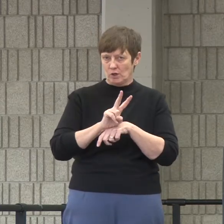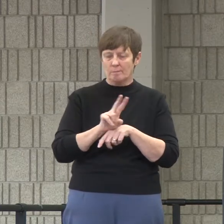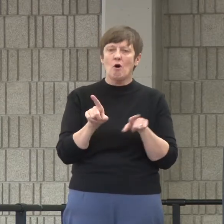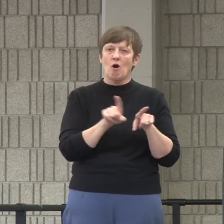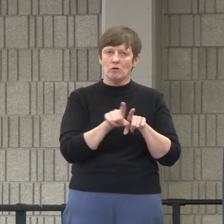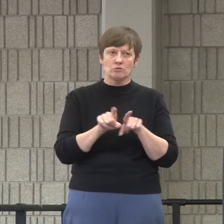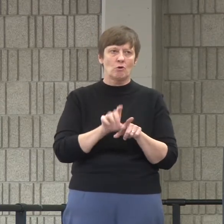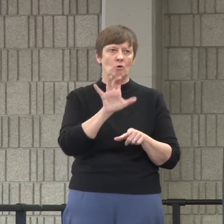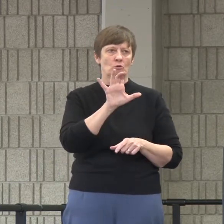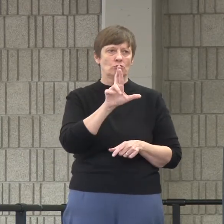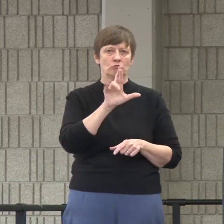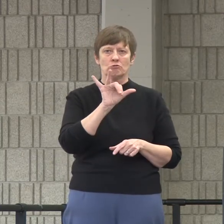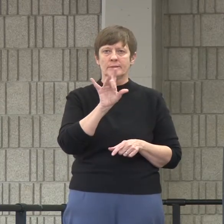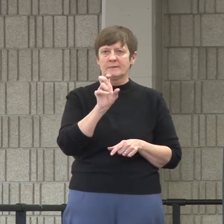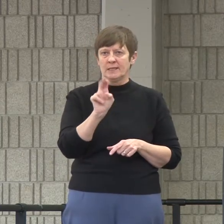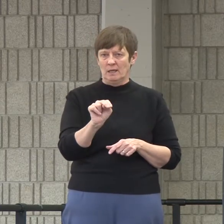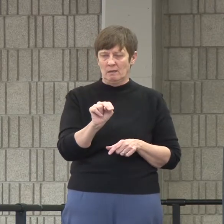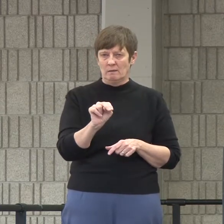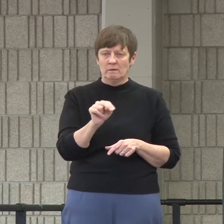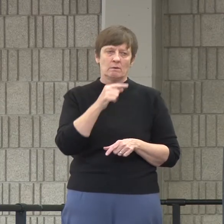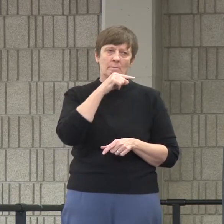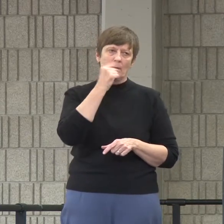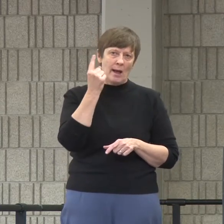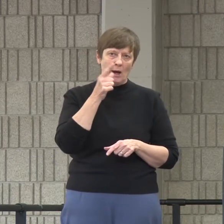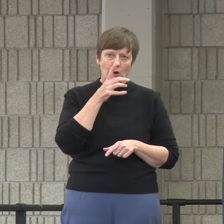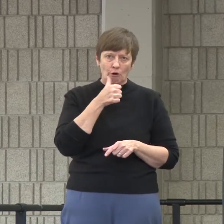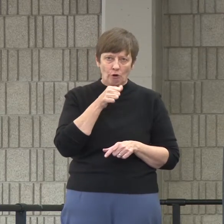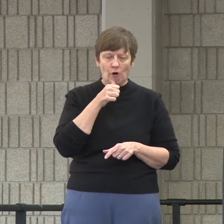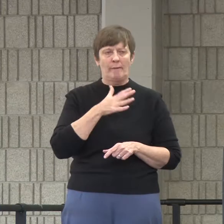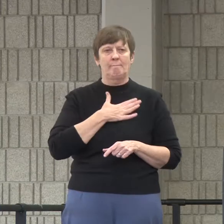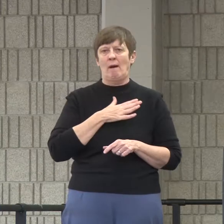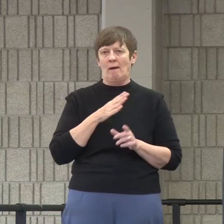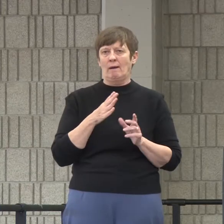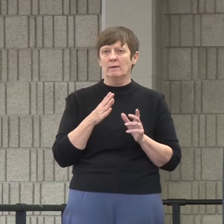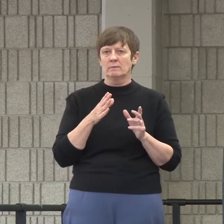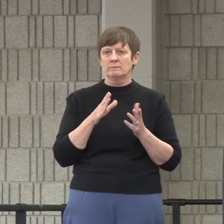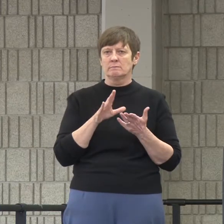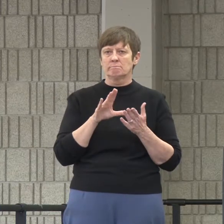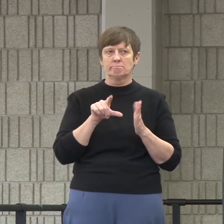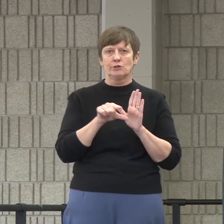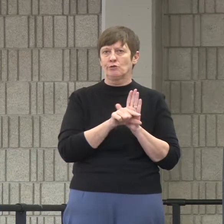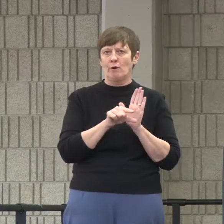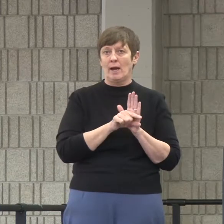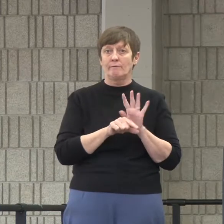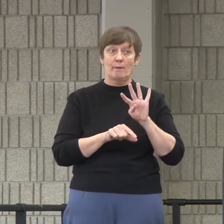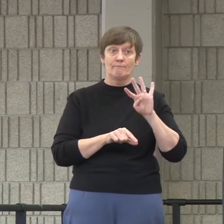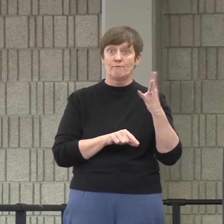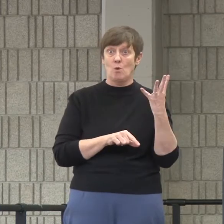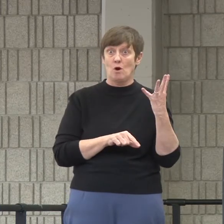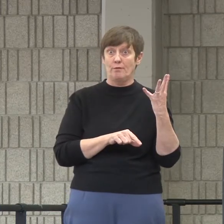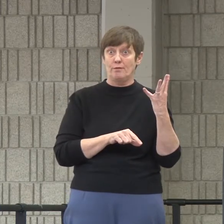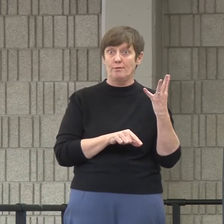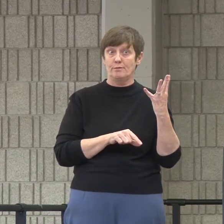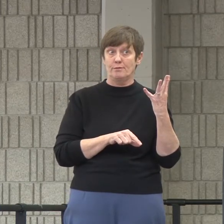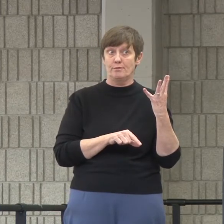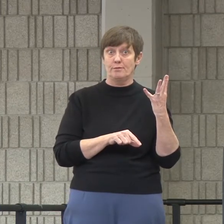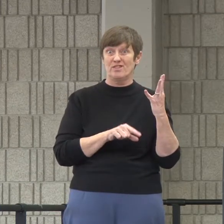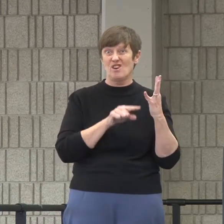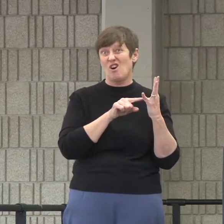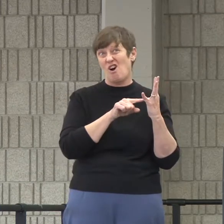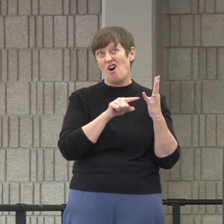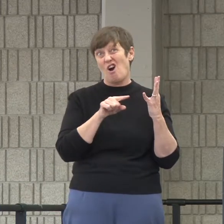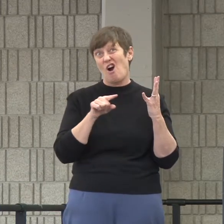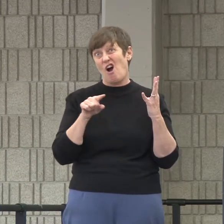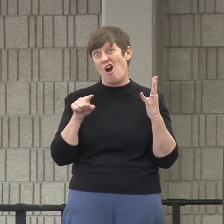Caribbean, or black girl in my grade from fourth grade